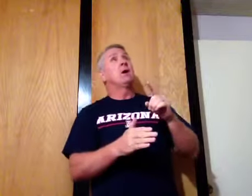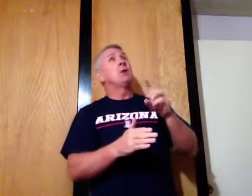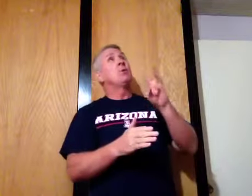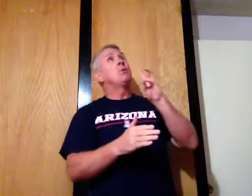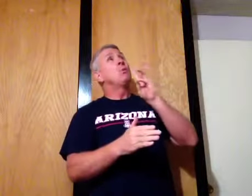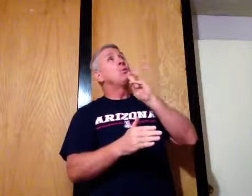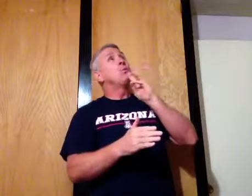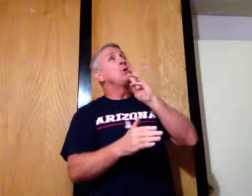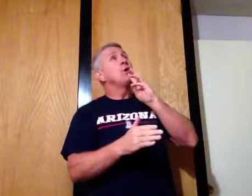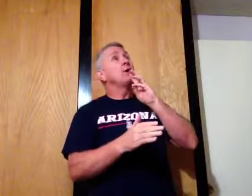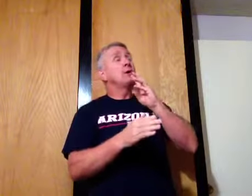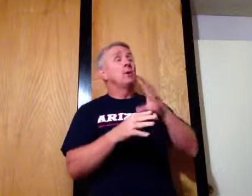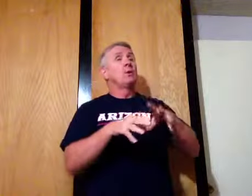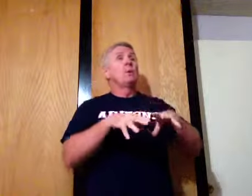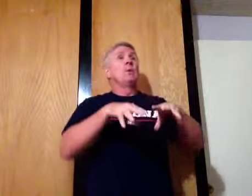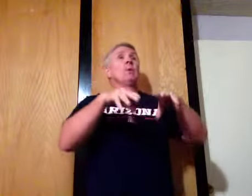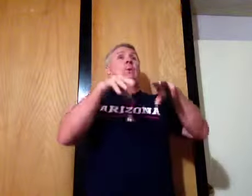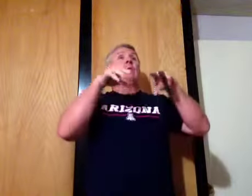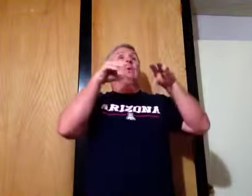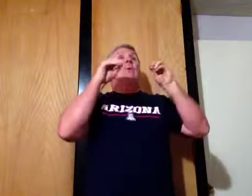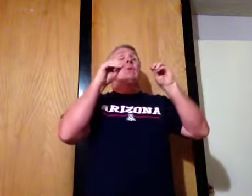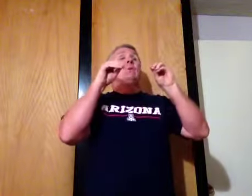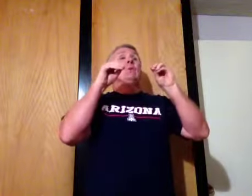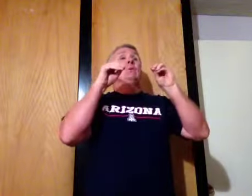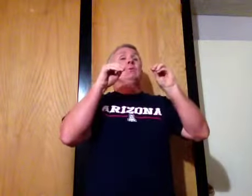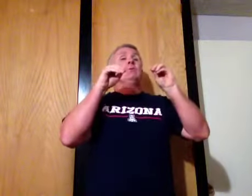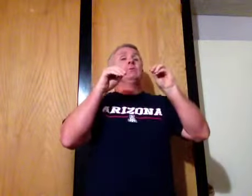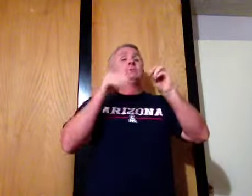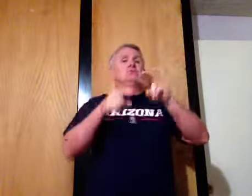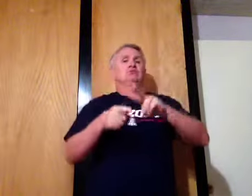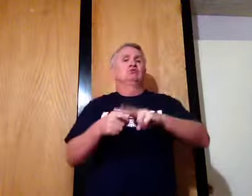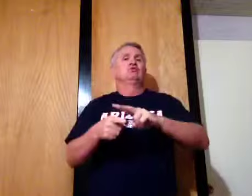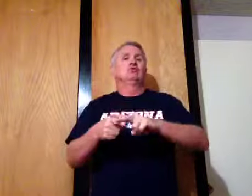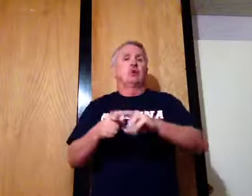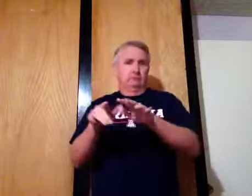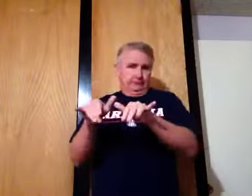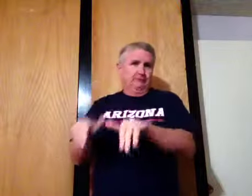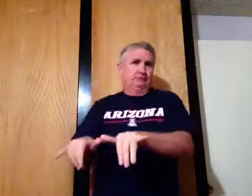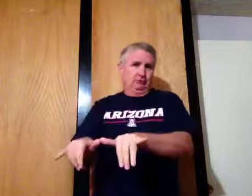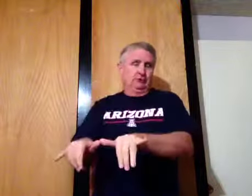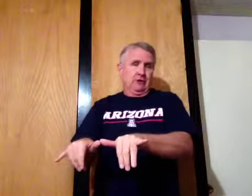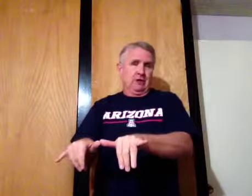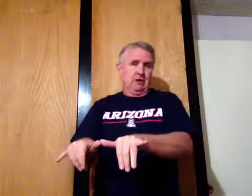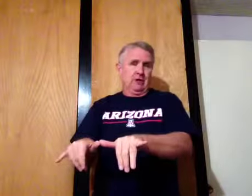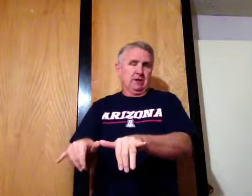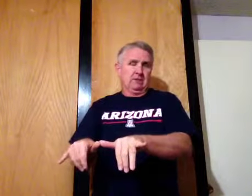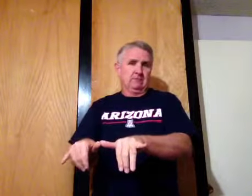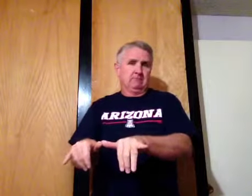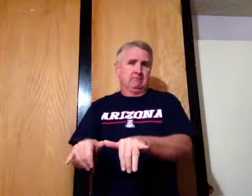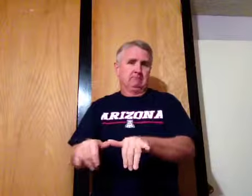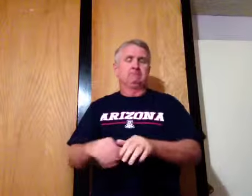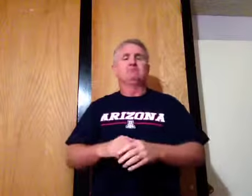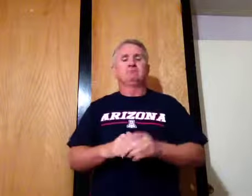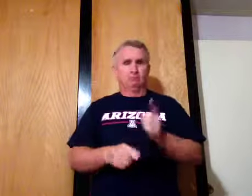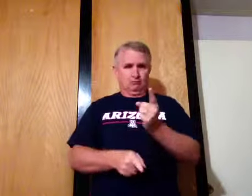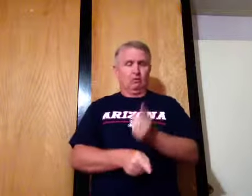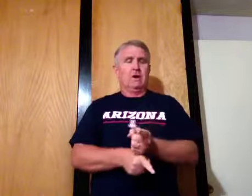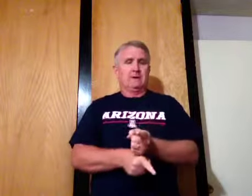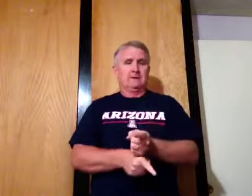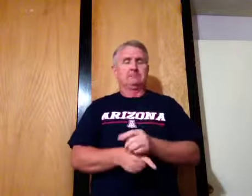Okay. Salt stays, the evaporation, the water rises to the top, runs down the side. You can collect that fresh water. Now, evaporation, this is